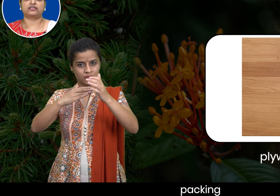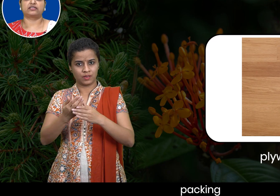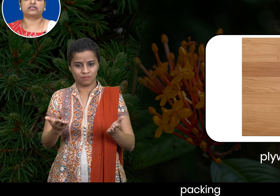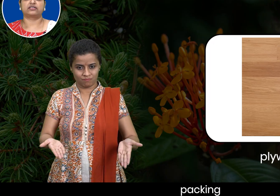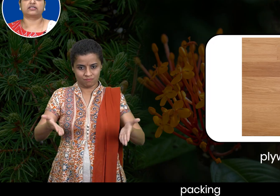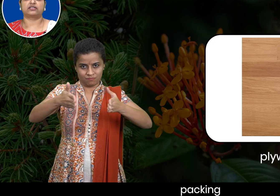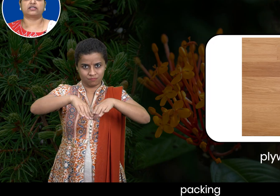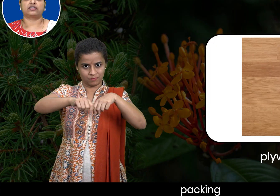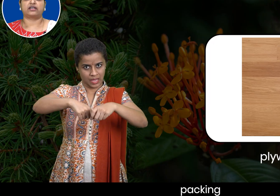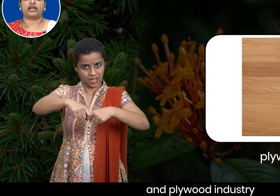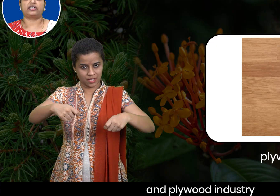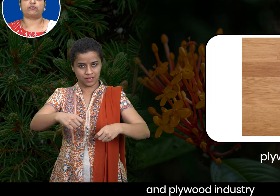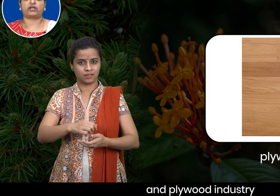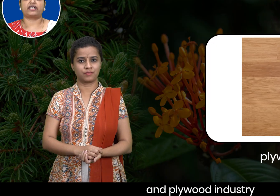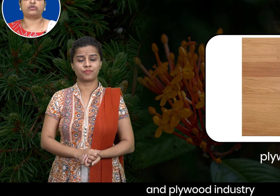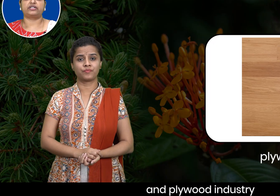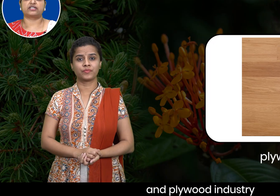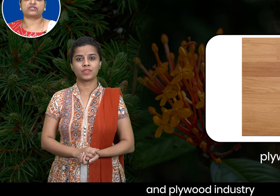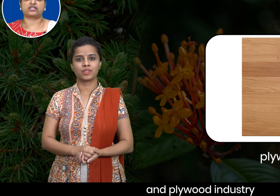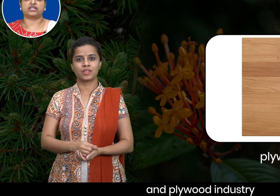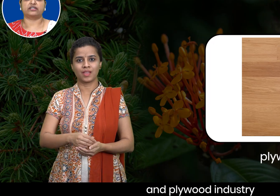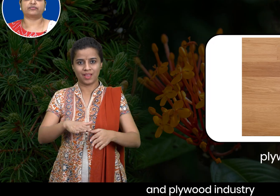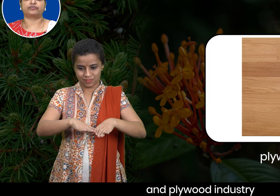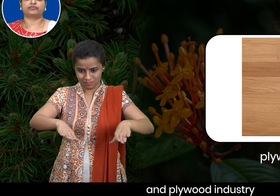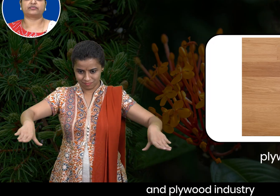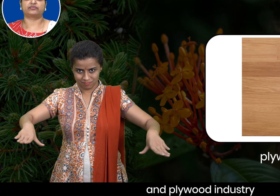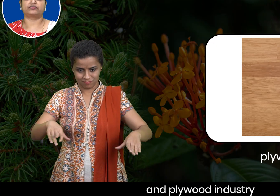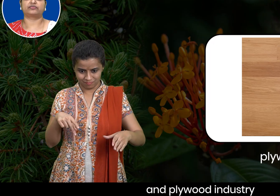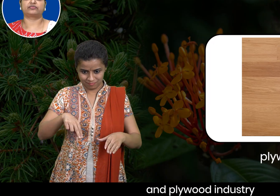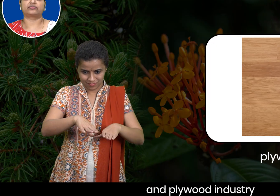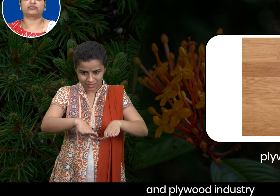packing, and plywood industry.